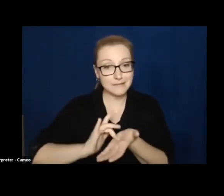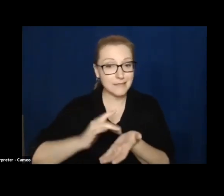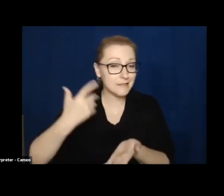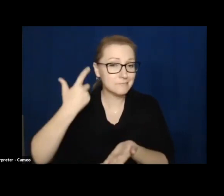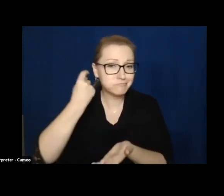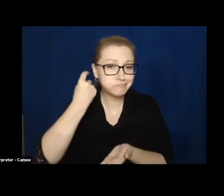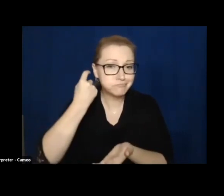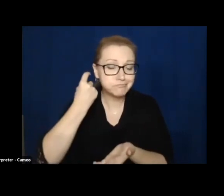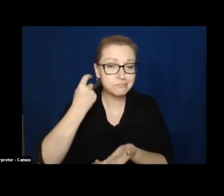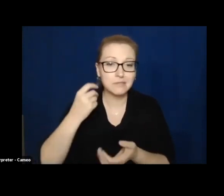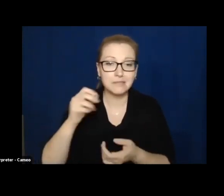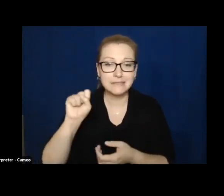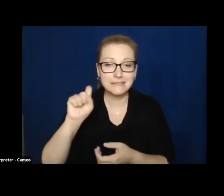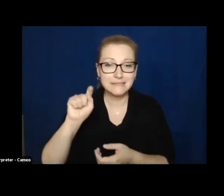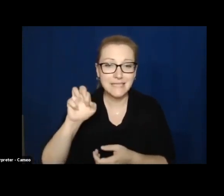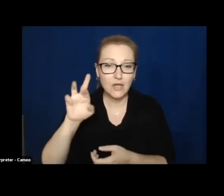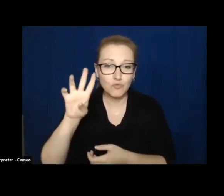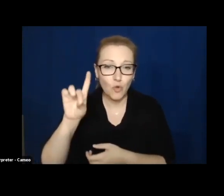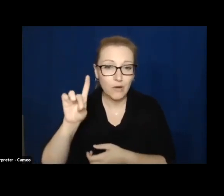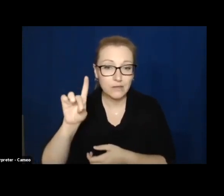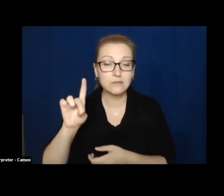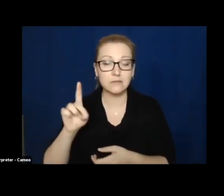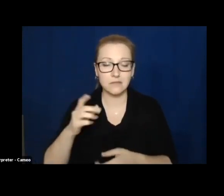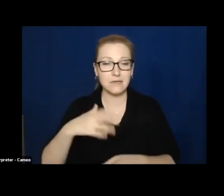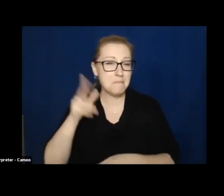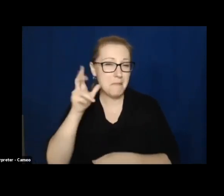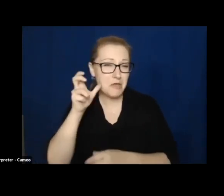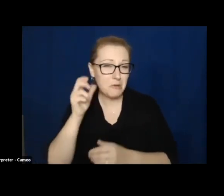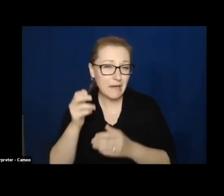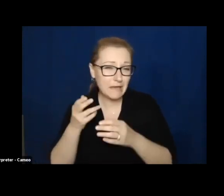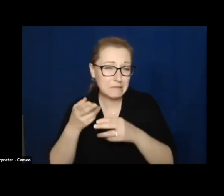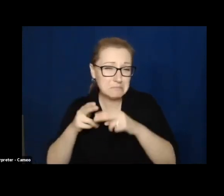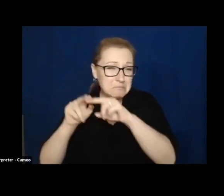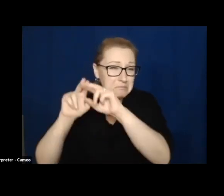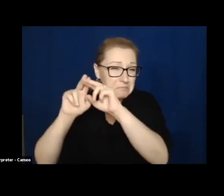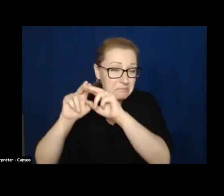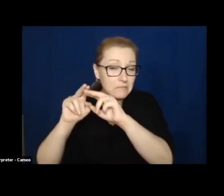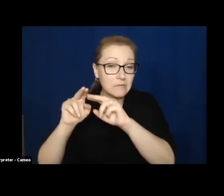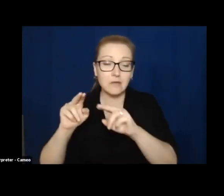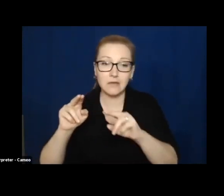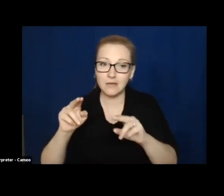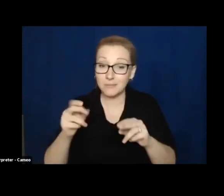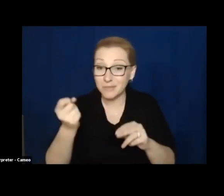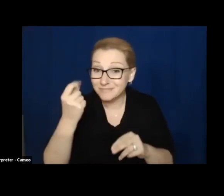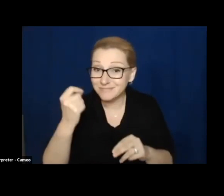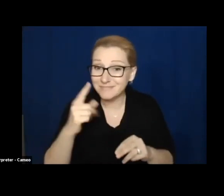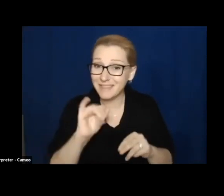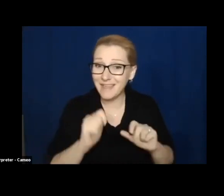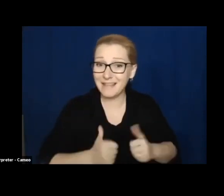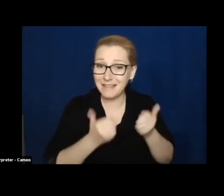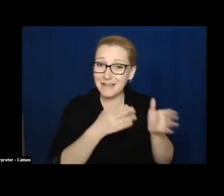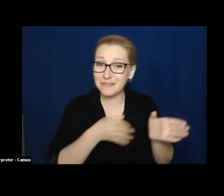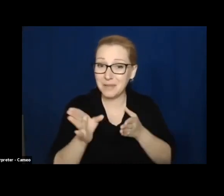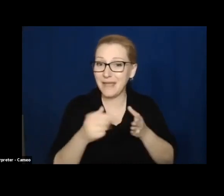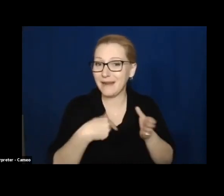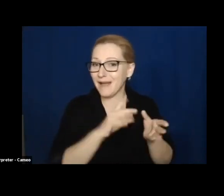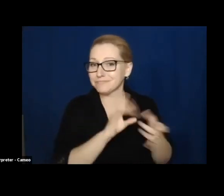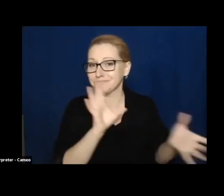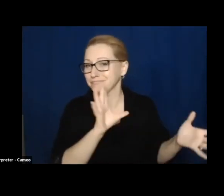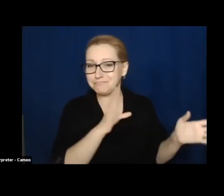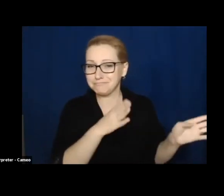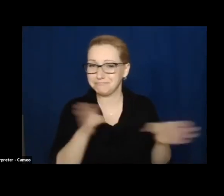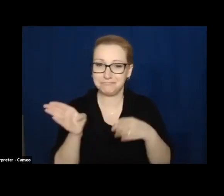time. But I had already let go of the perfect little life plan that I had and decided to become an